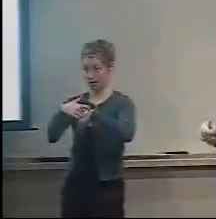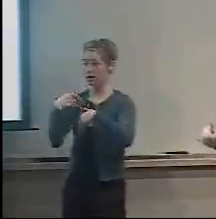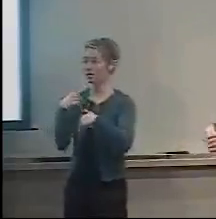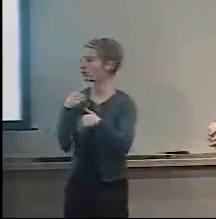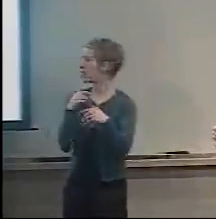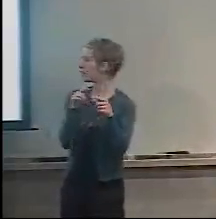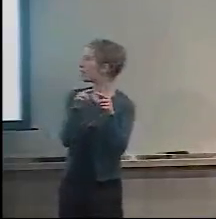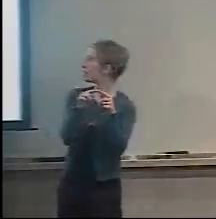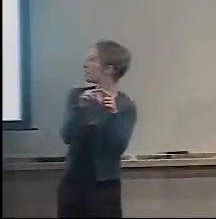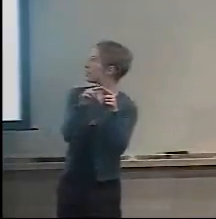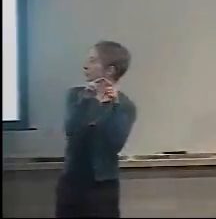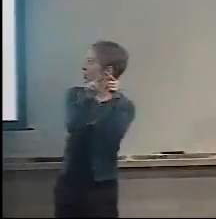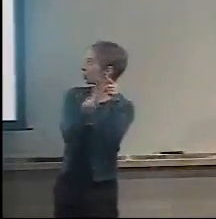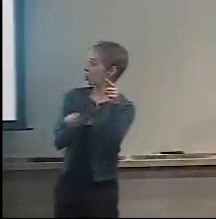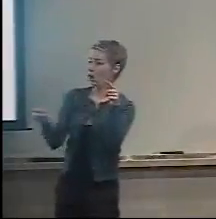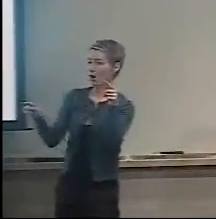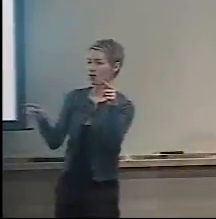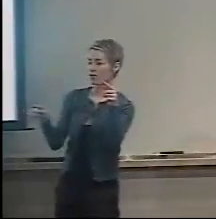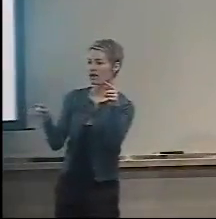distortion encoding time trade-off.